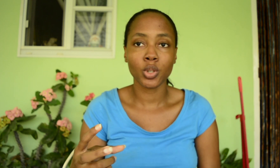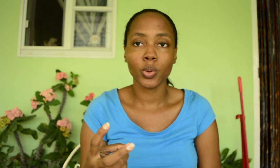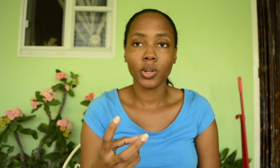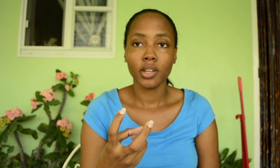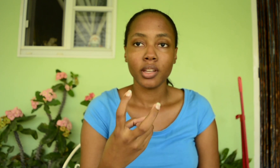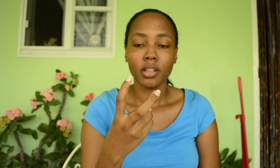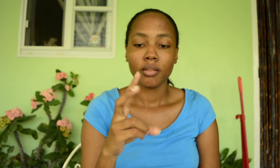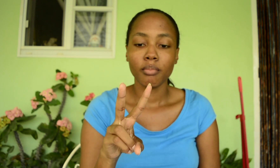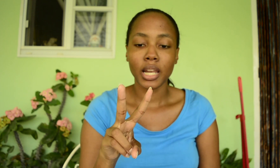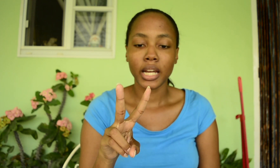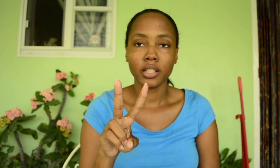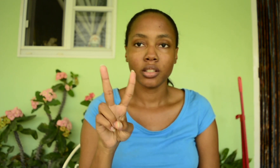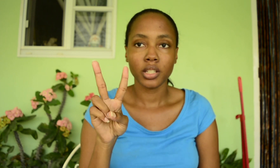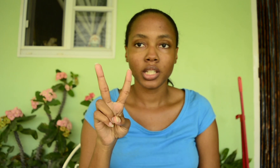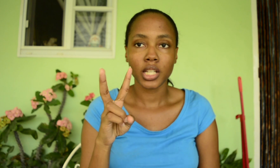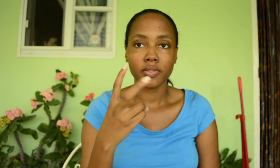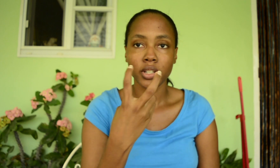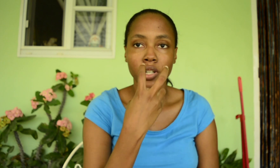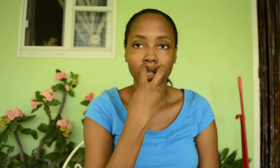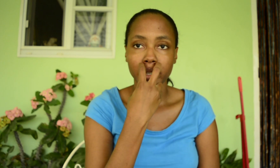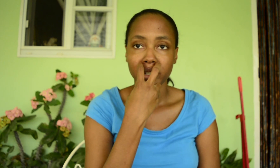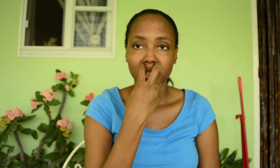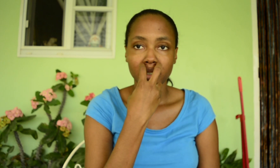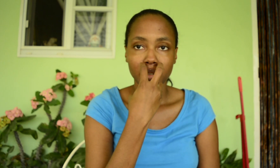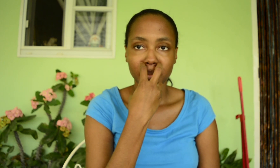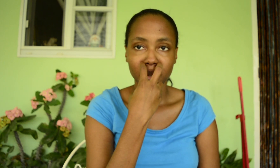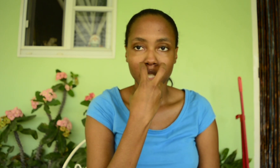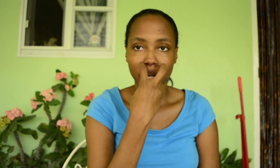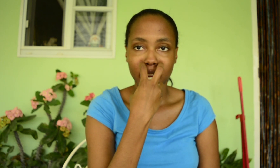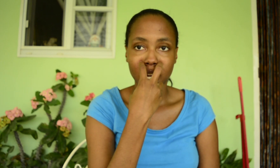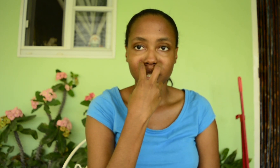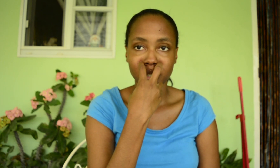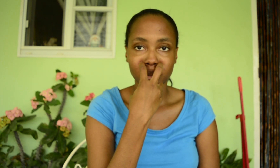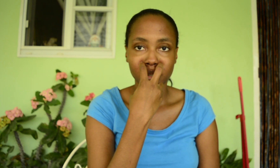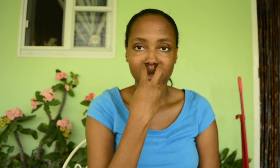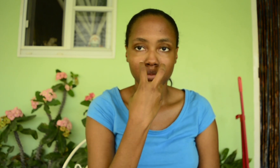So blind, index finger, put it right here to the nose.